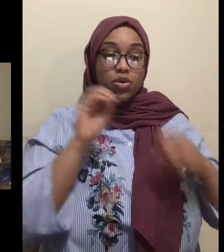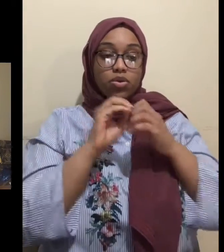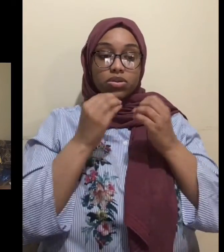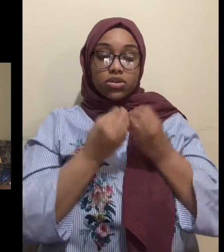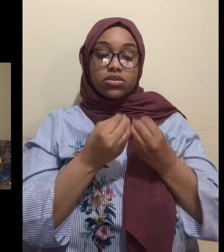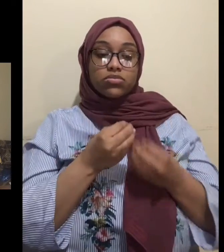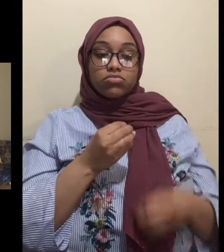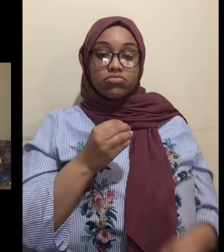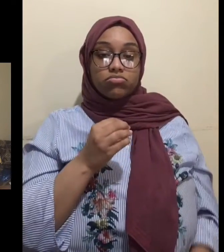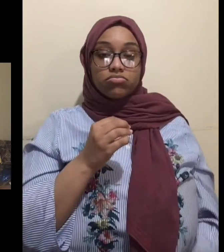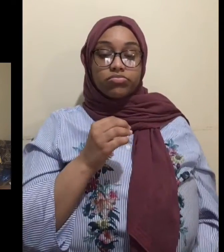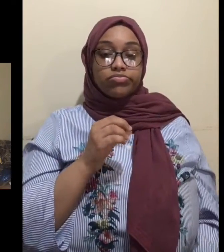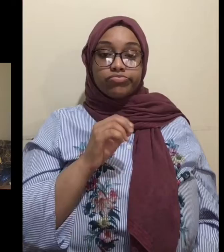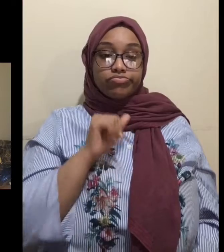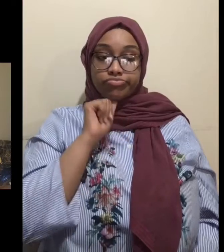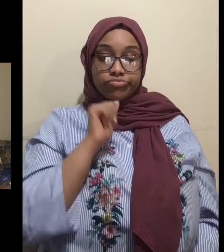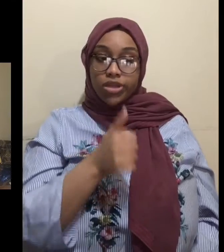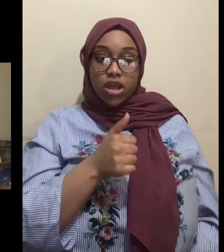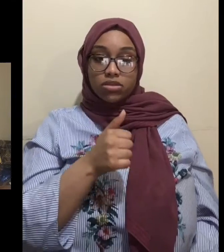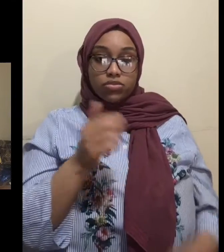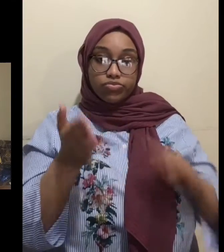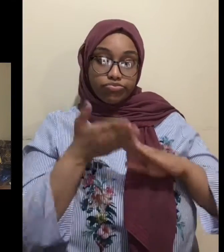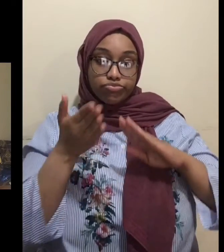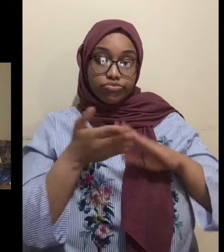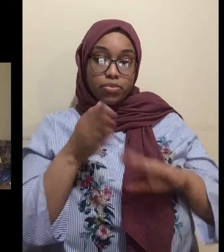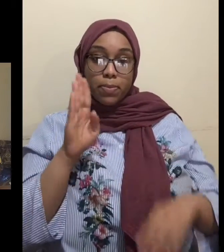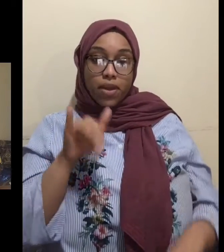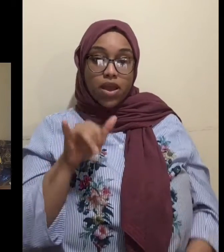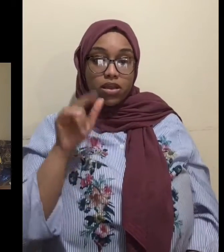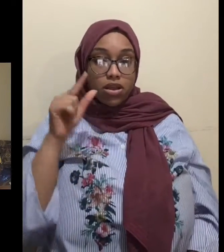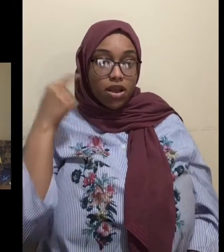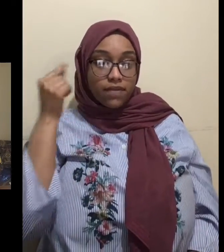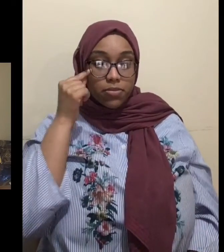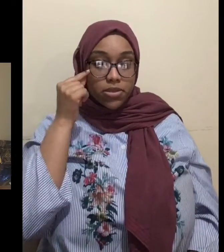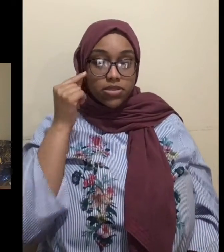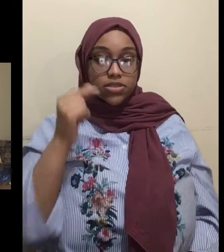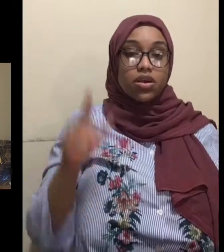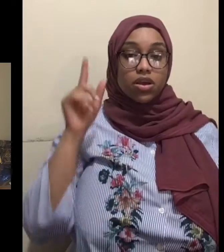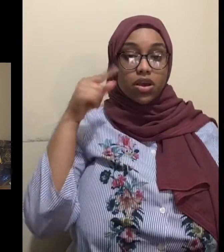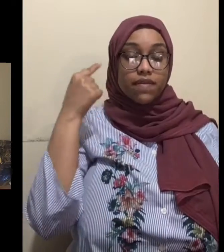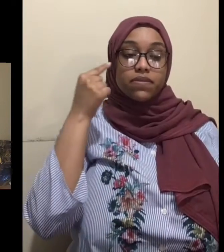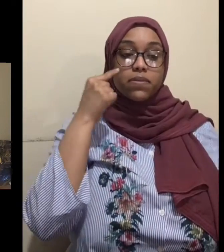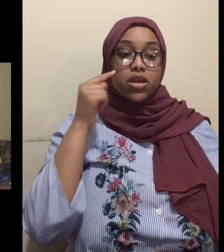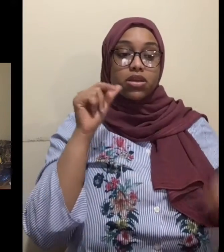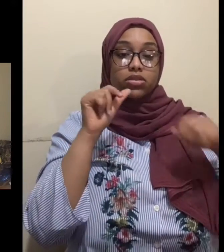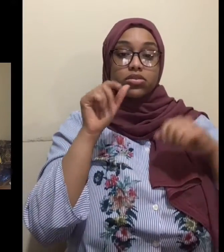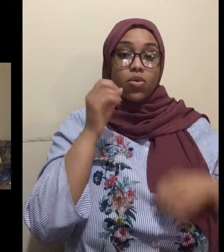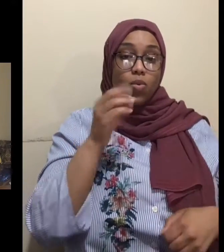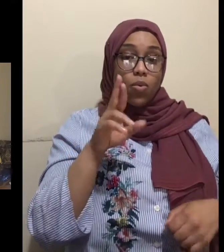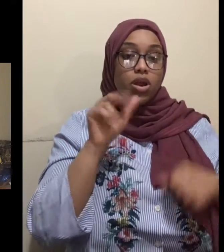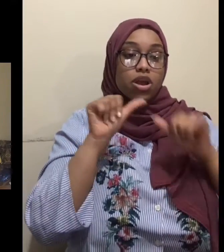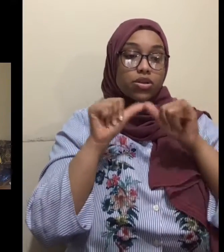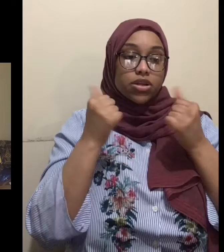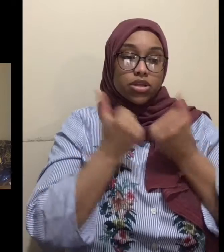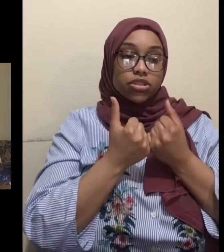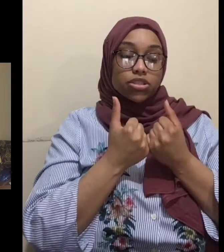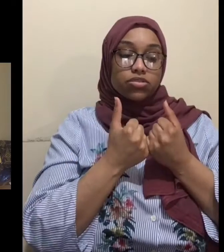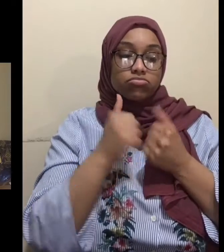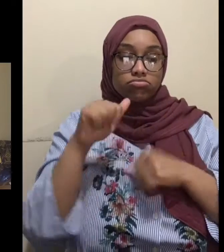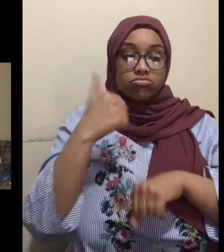international development, and disaster relief. As the name suggests,